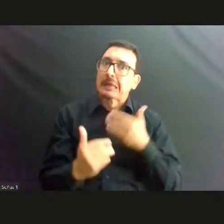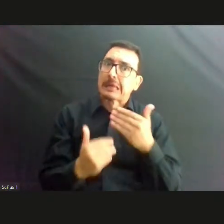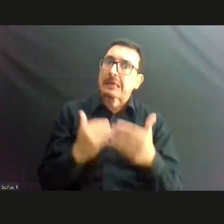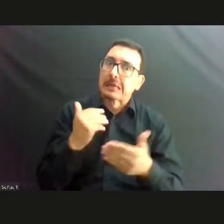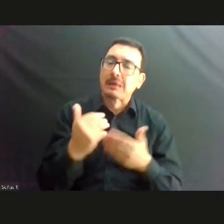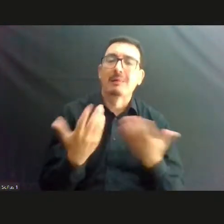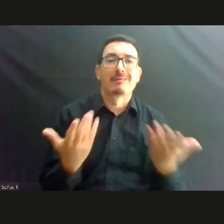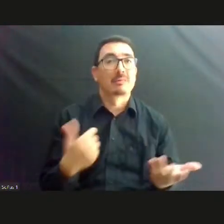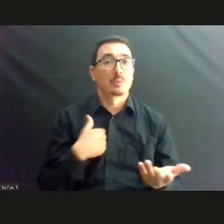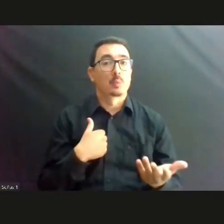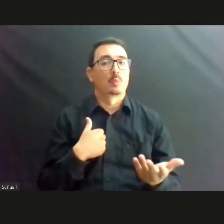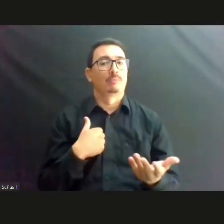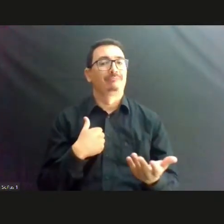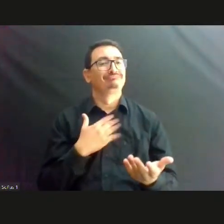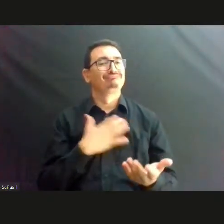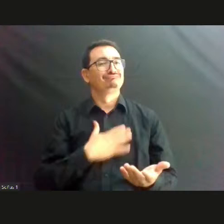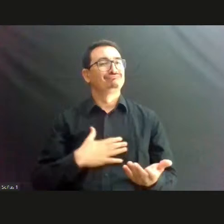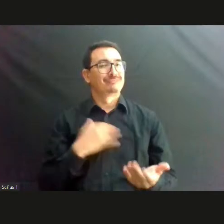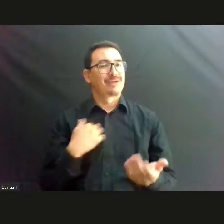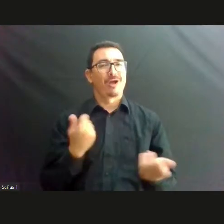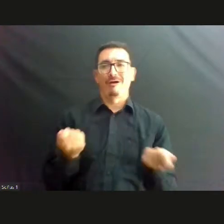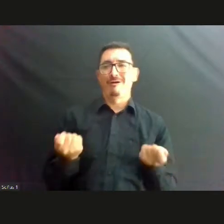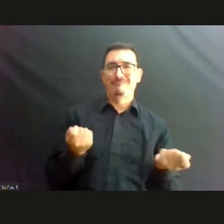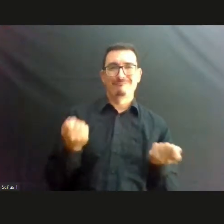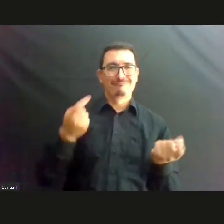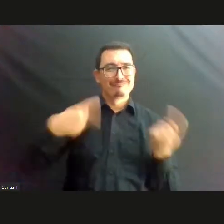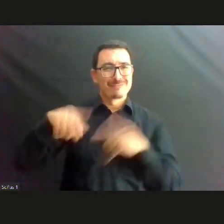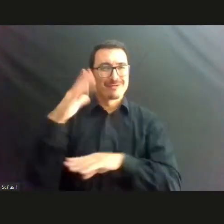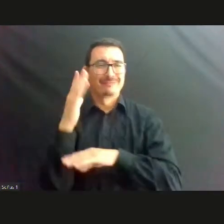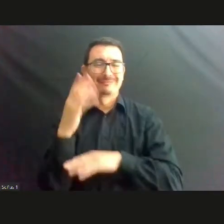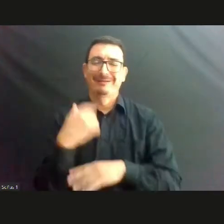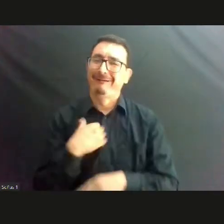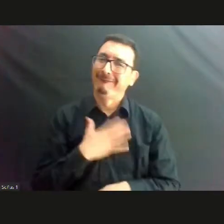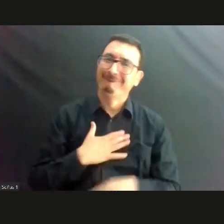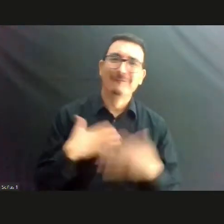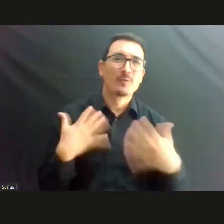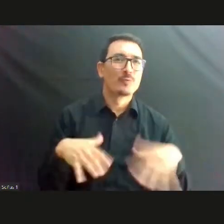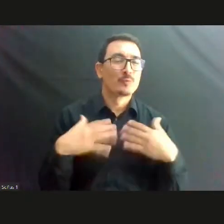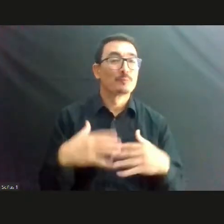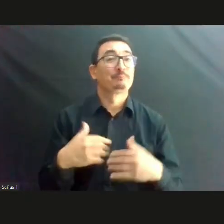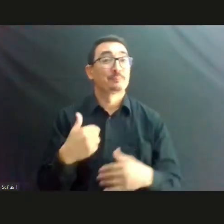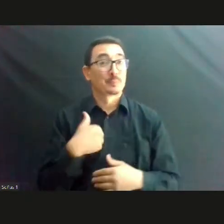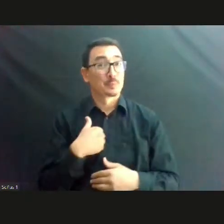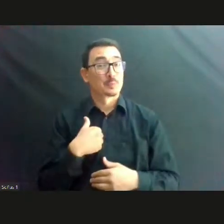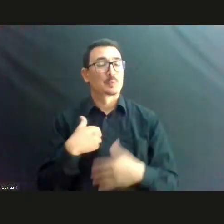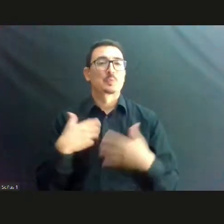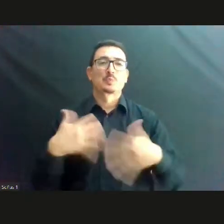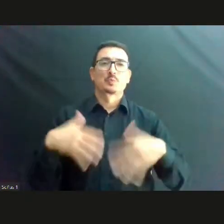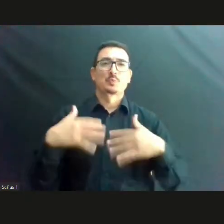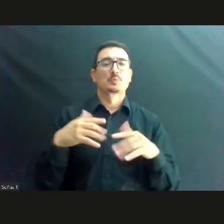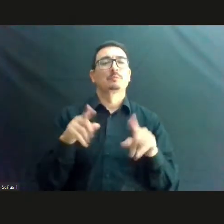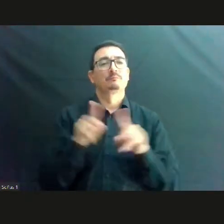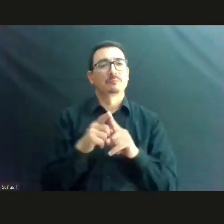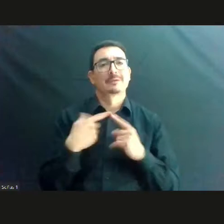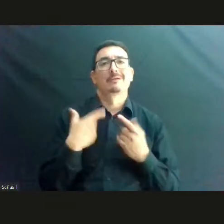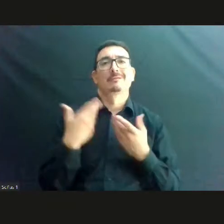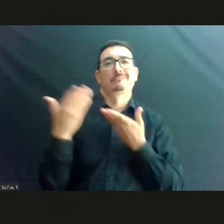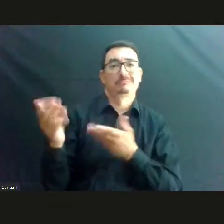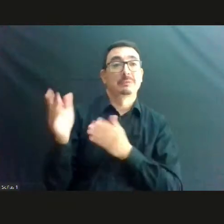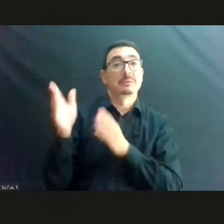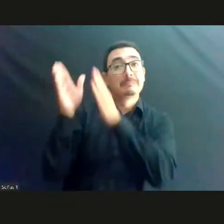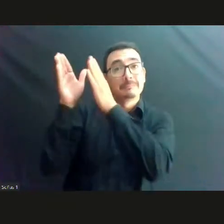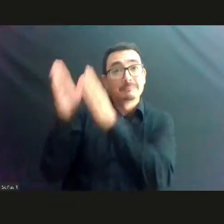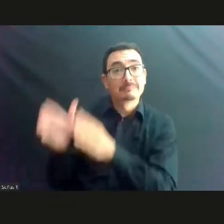you over to Ms. Mayo Sayatori, who is going to conclude the session for us. And just, I know you met her earlier